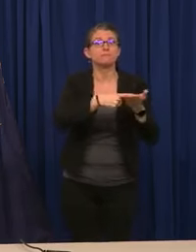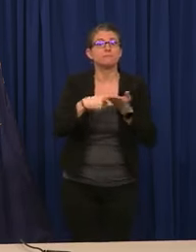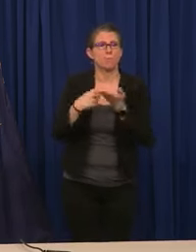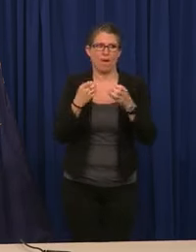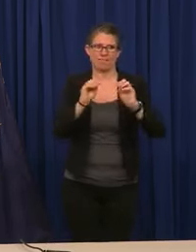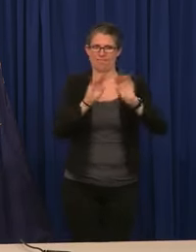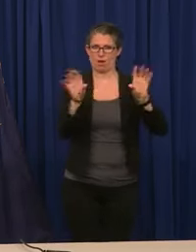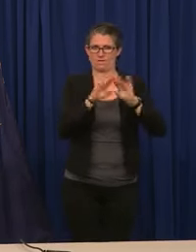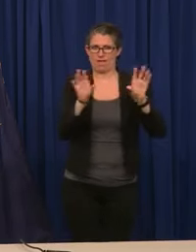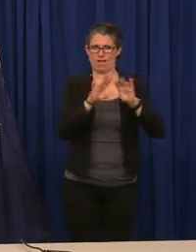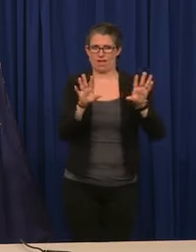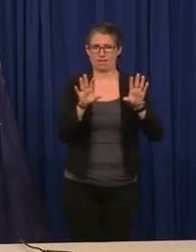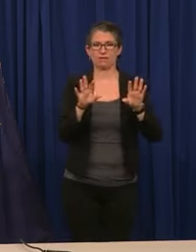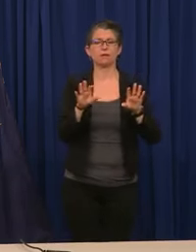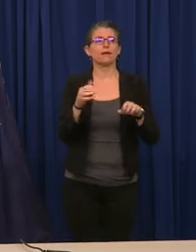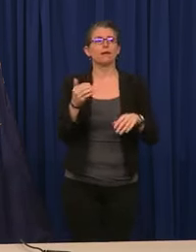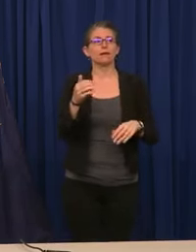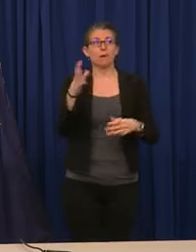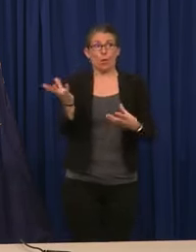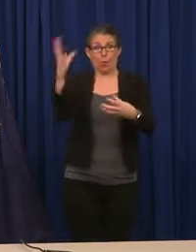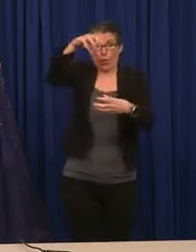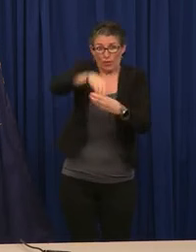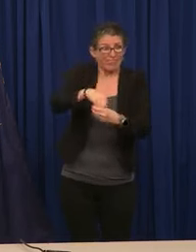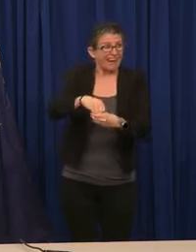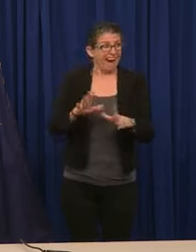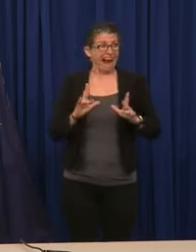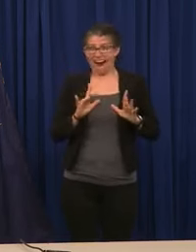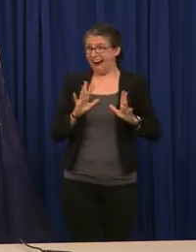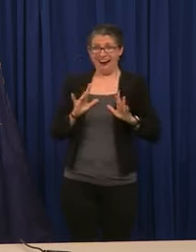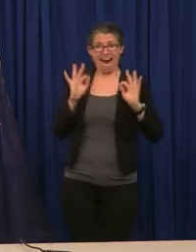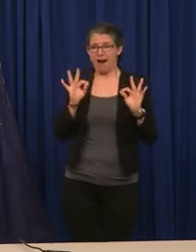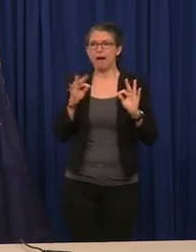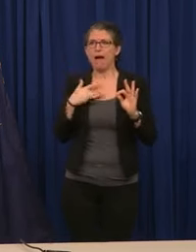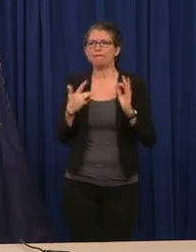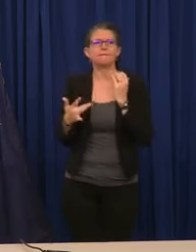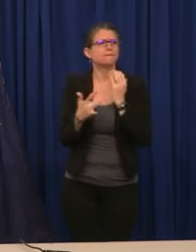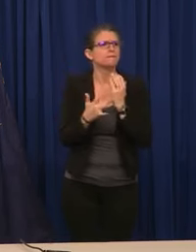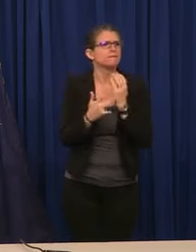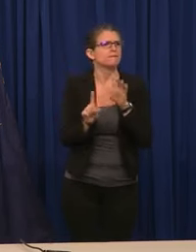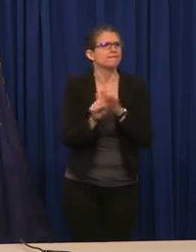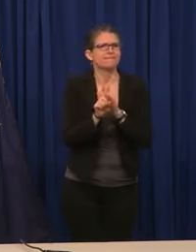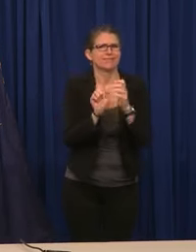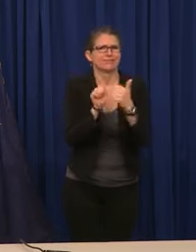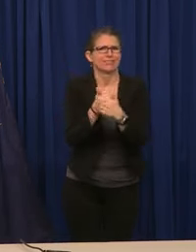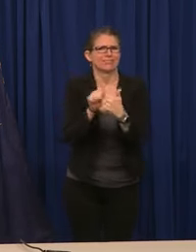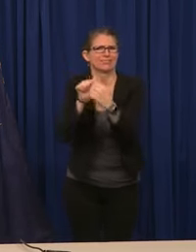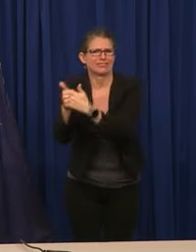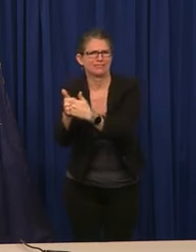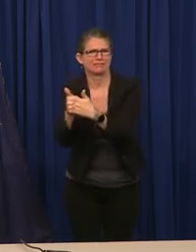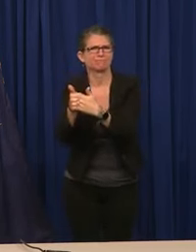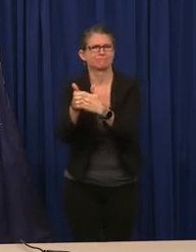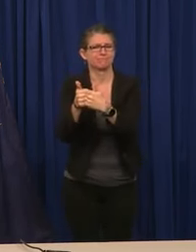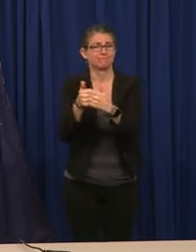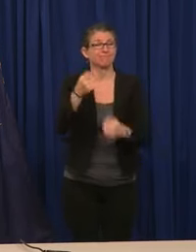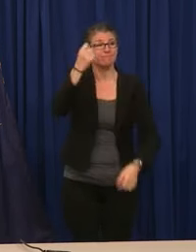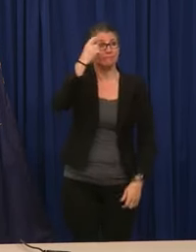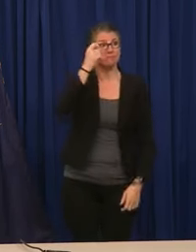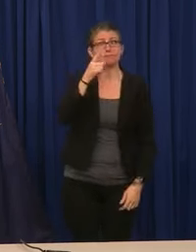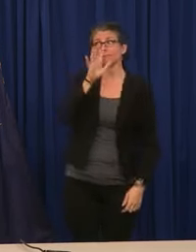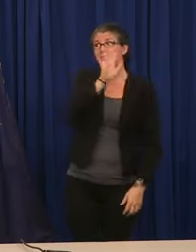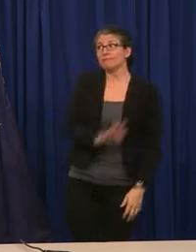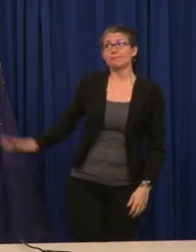two challenges that we have had nationwide in the COVID-19 outbreak. One is